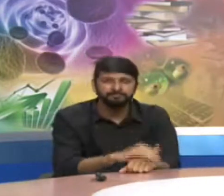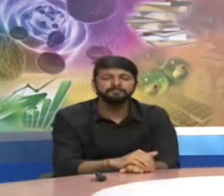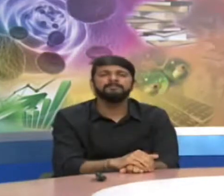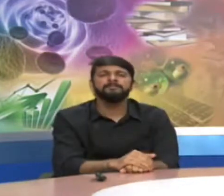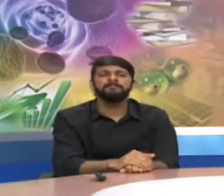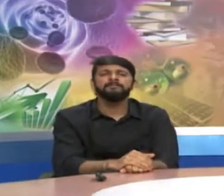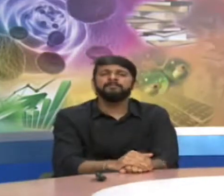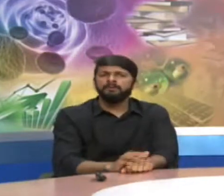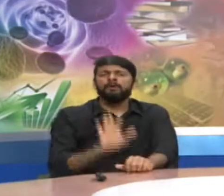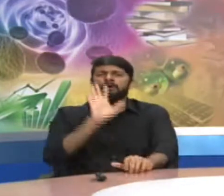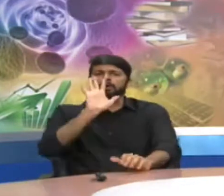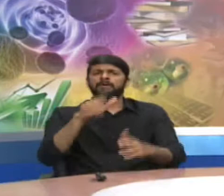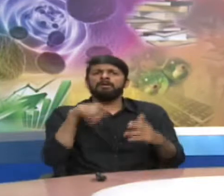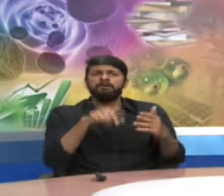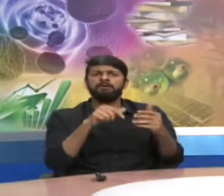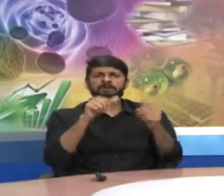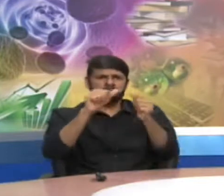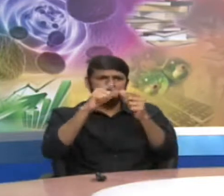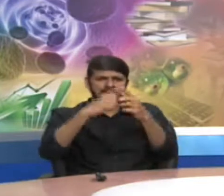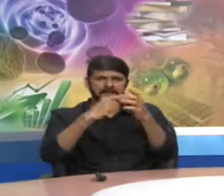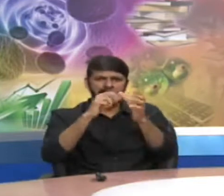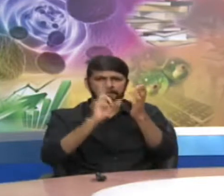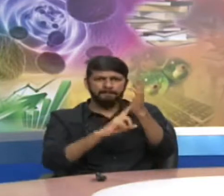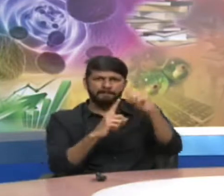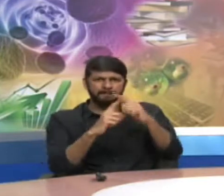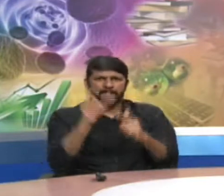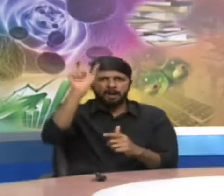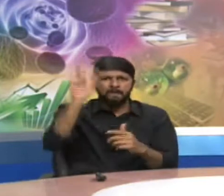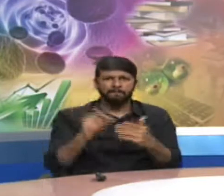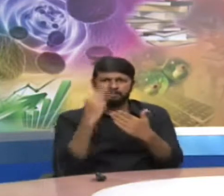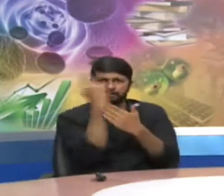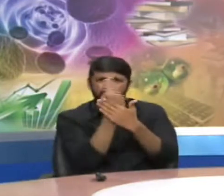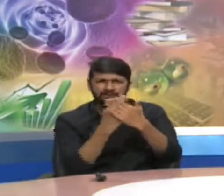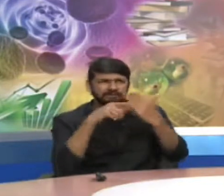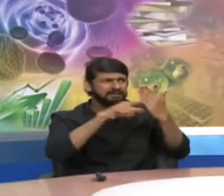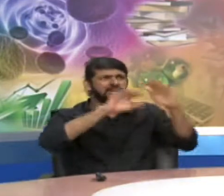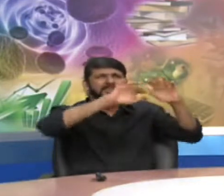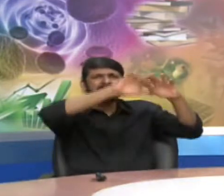as monks. The Ajanta painters followed the